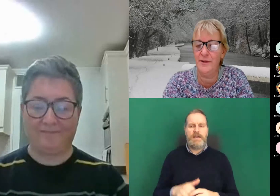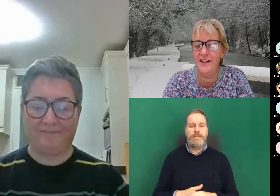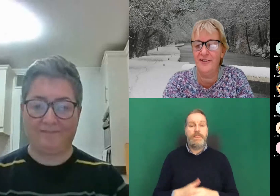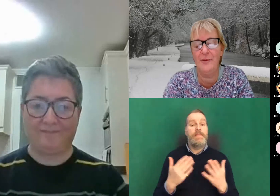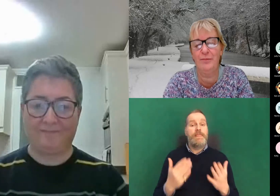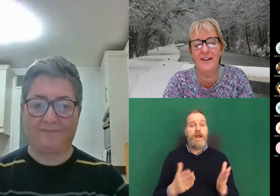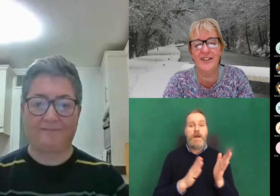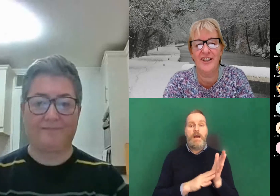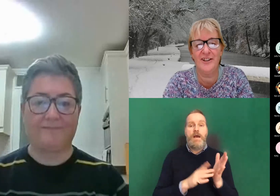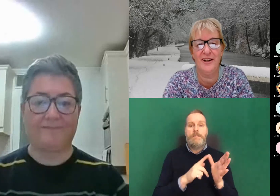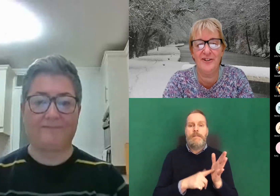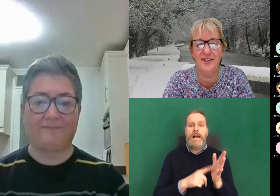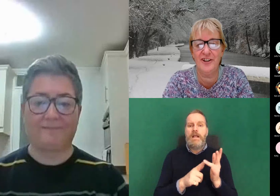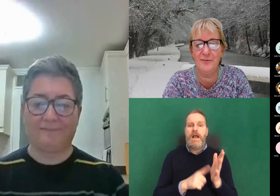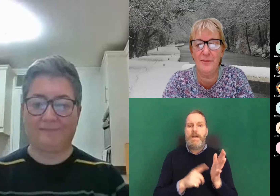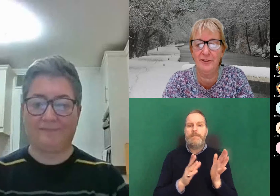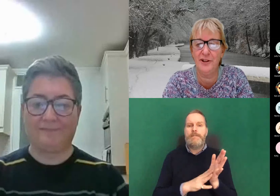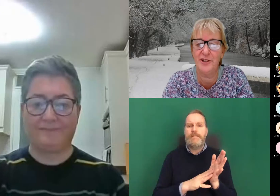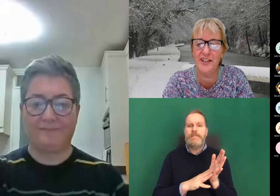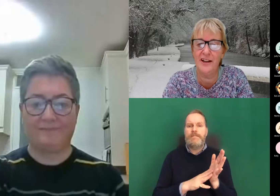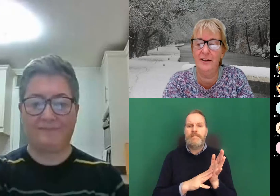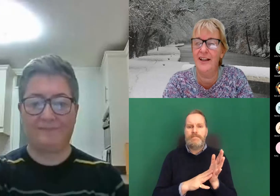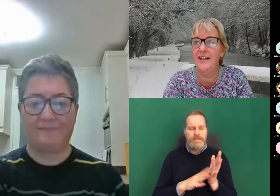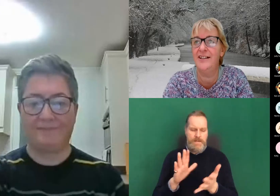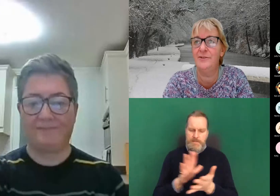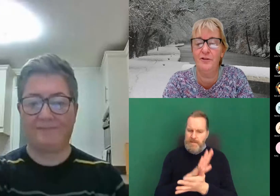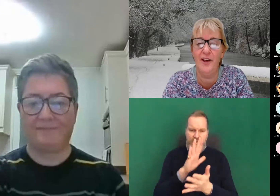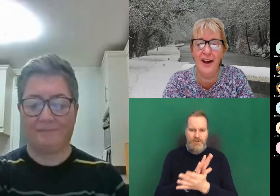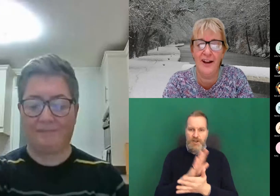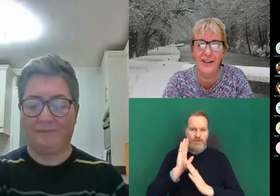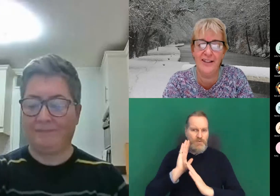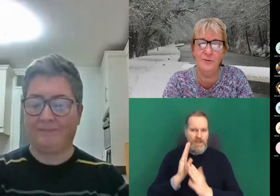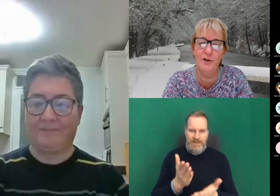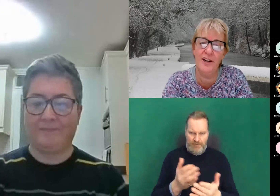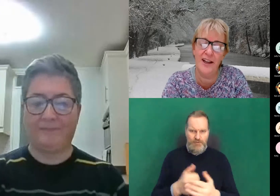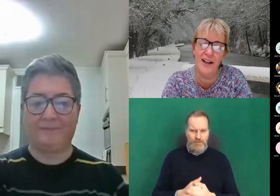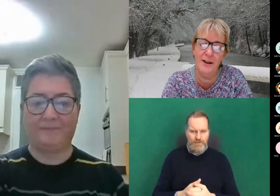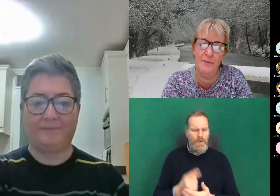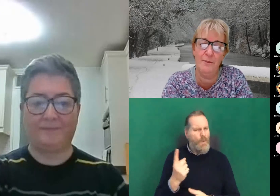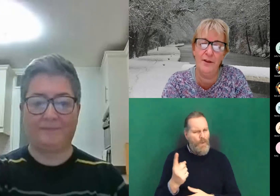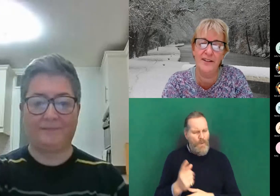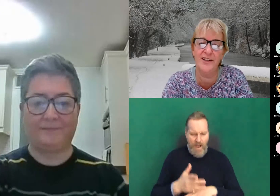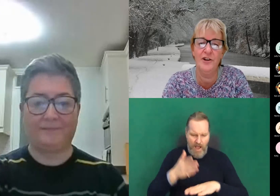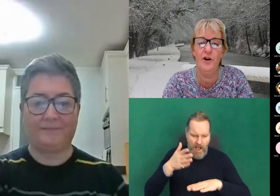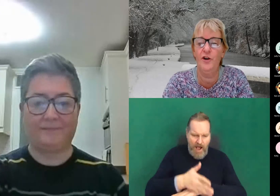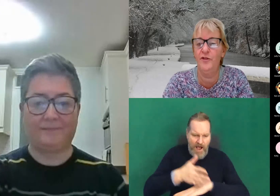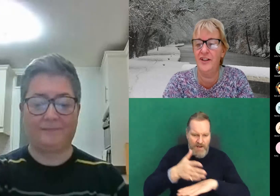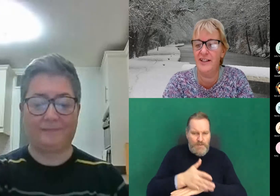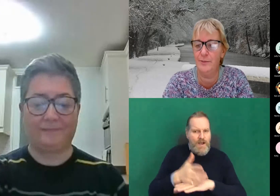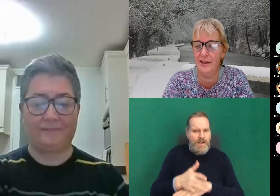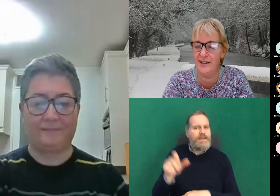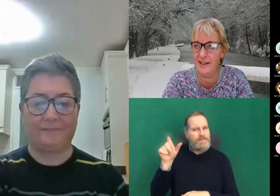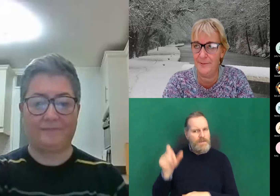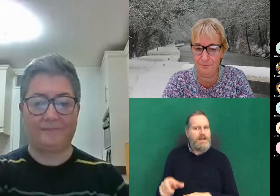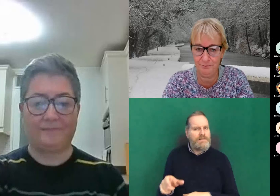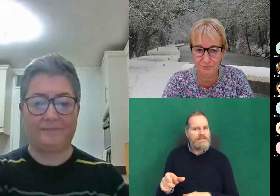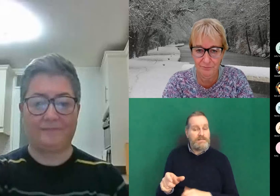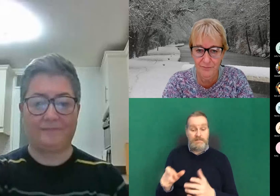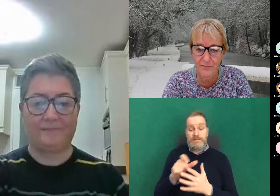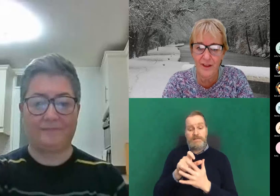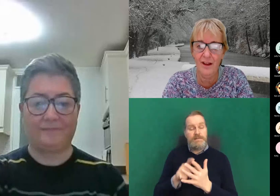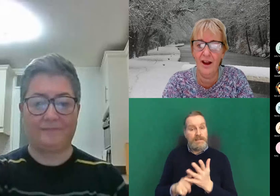it gives me great pleasure to introduce Malcolm Chazelle. He's one of the hardest working members on the